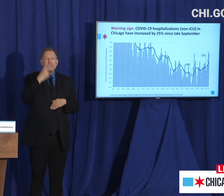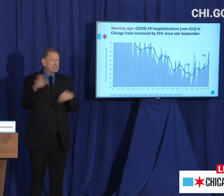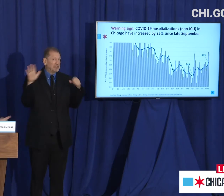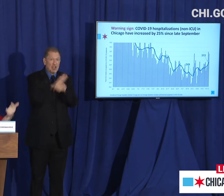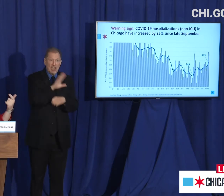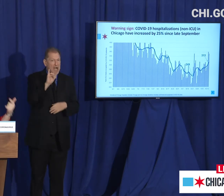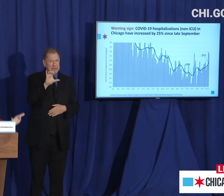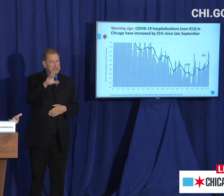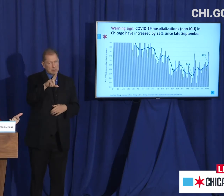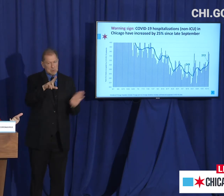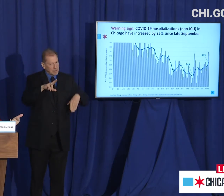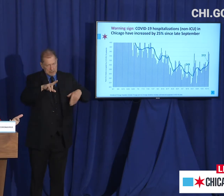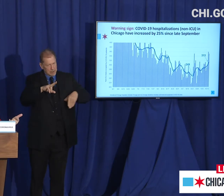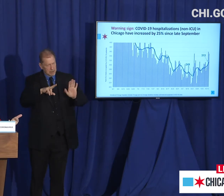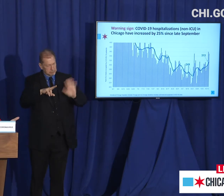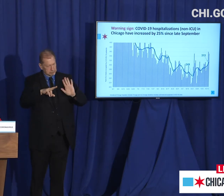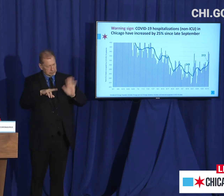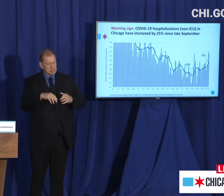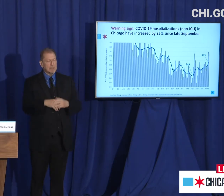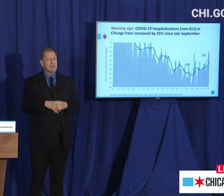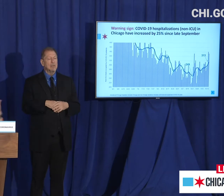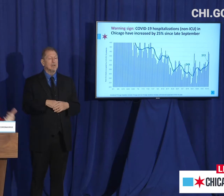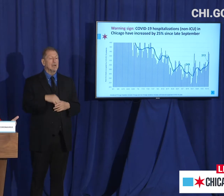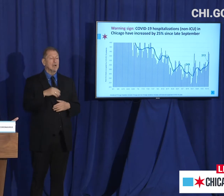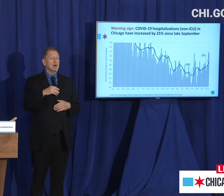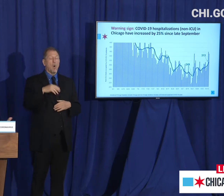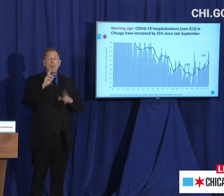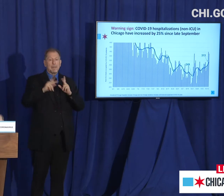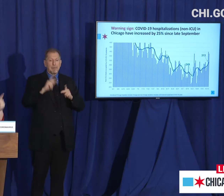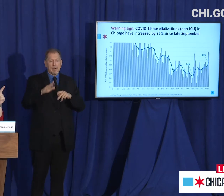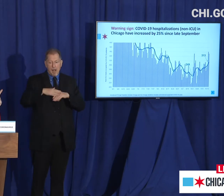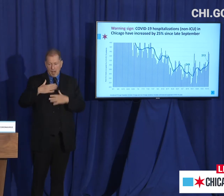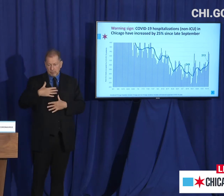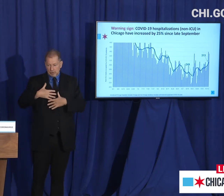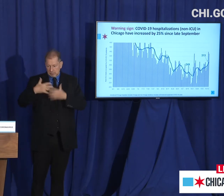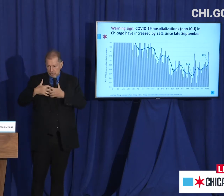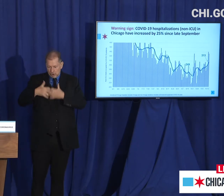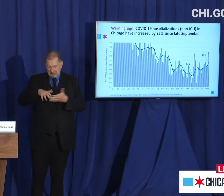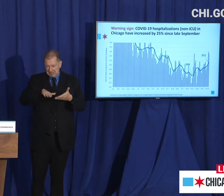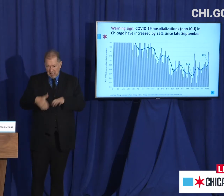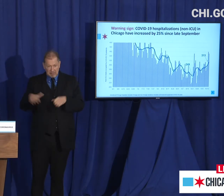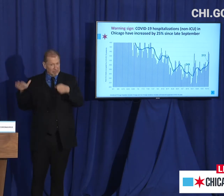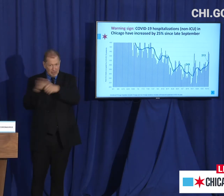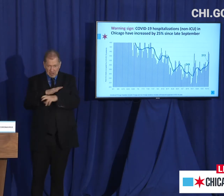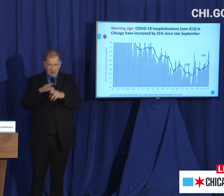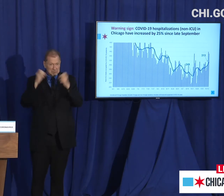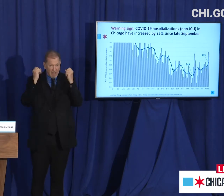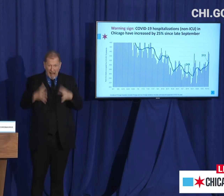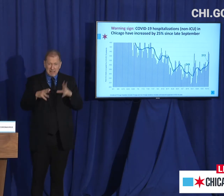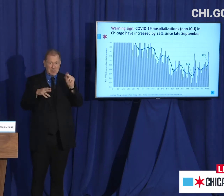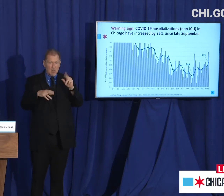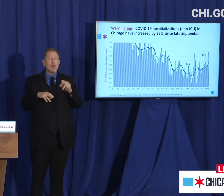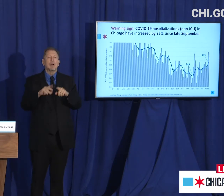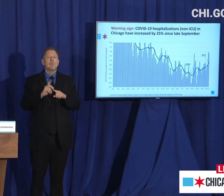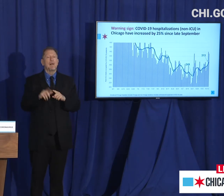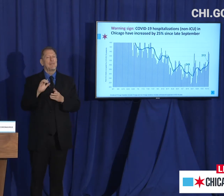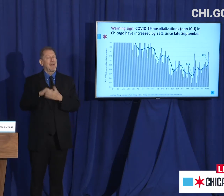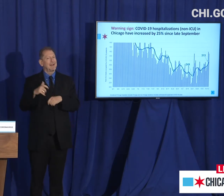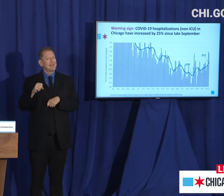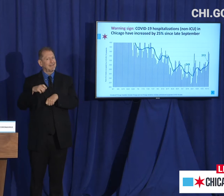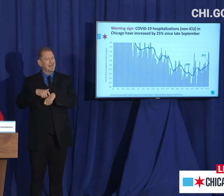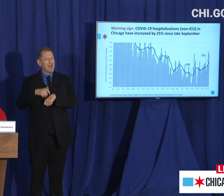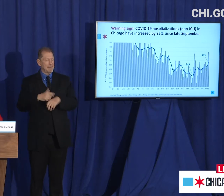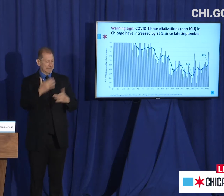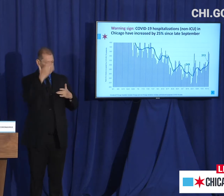We have not yet seen major increases in people on the ventilator or people dying, but that is because those indicators take time to show